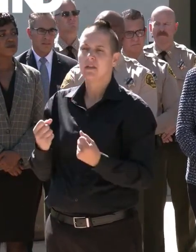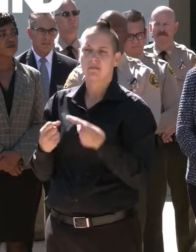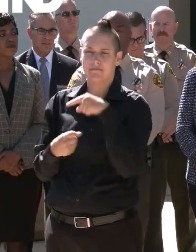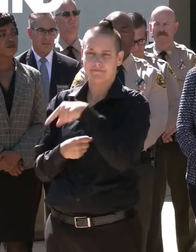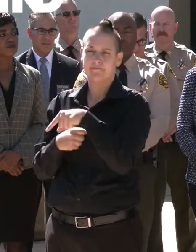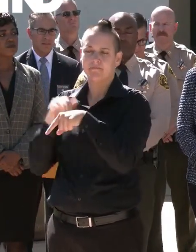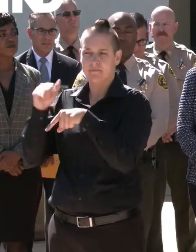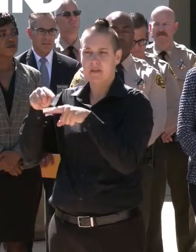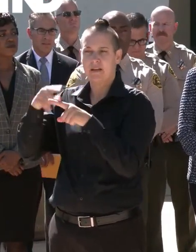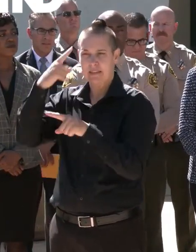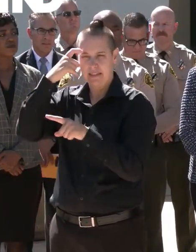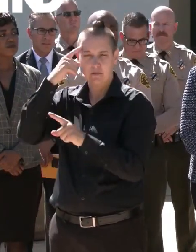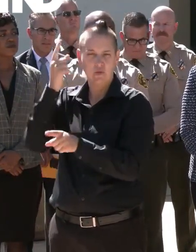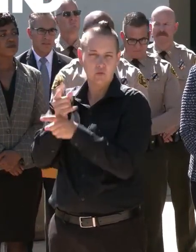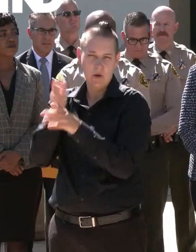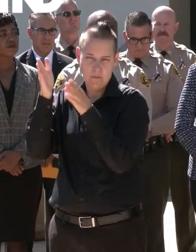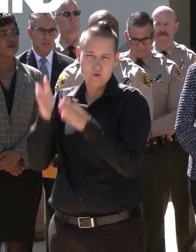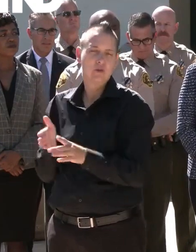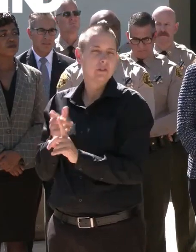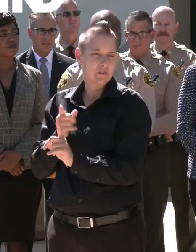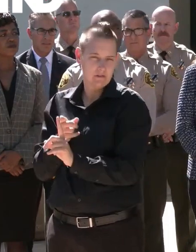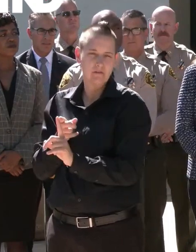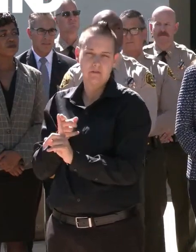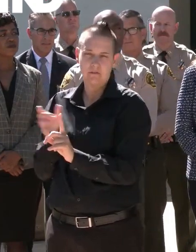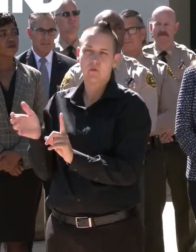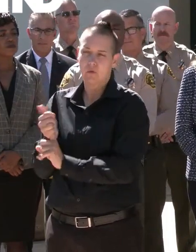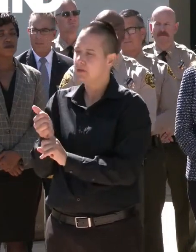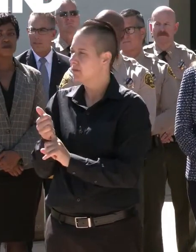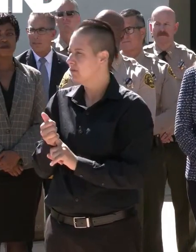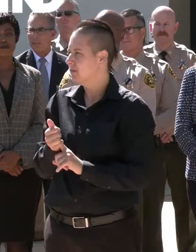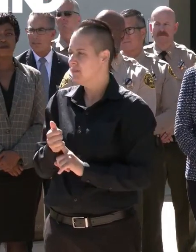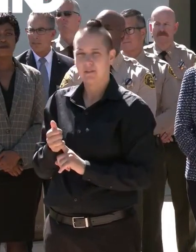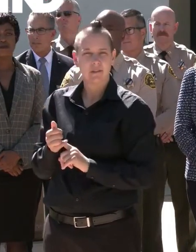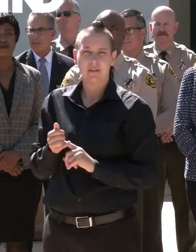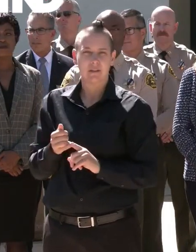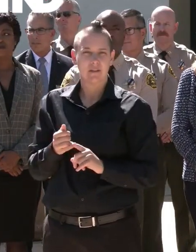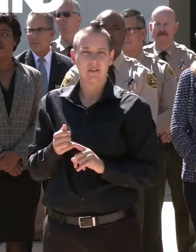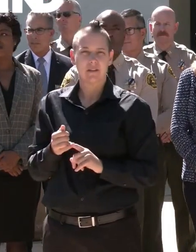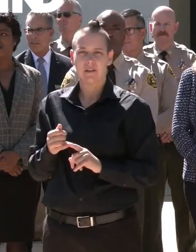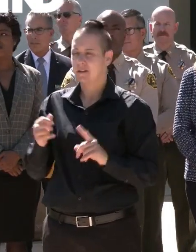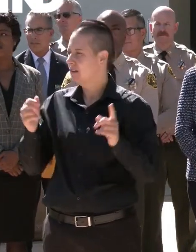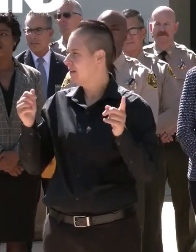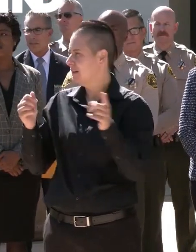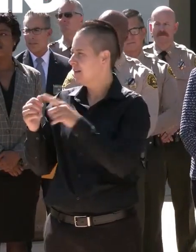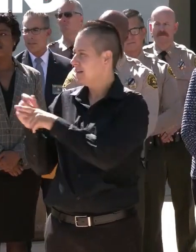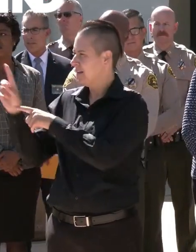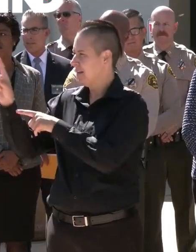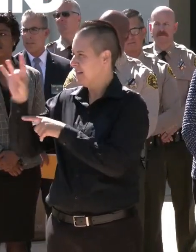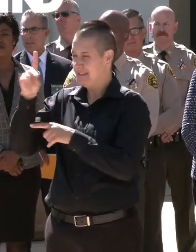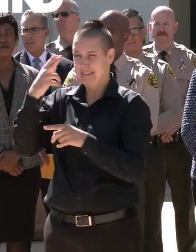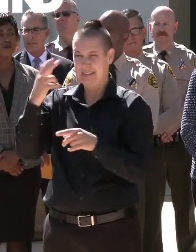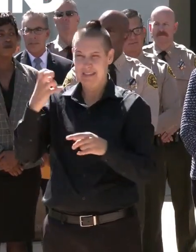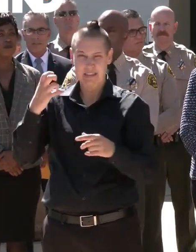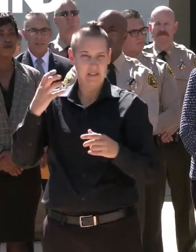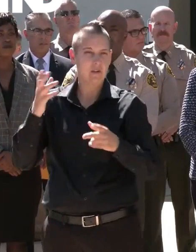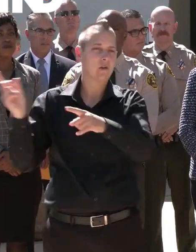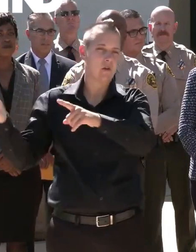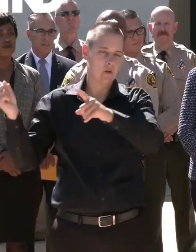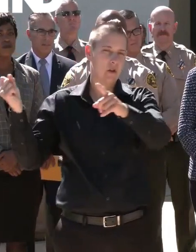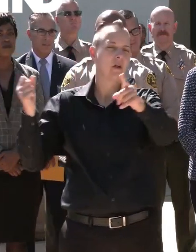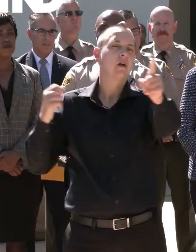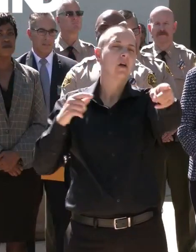we have the right person in custody. I'm going to leave it at that. Let's go over